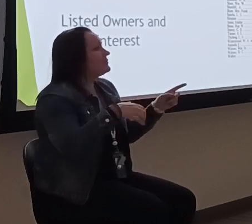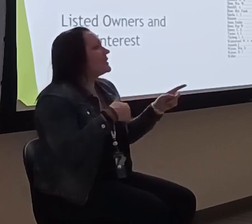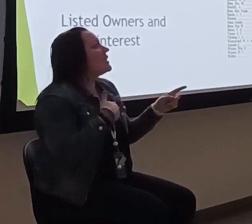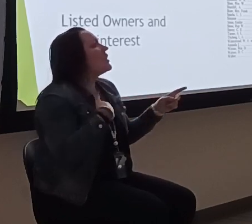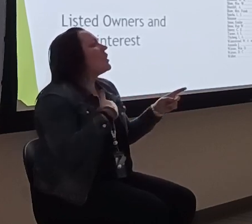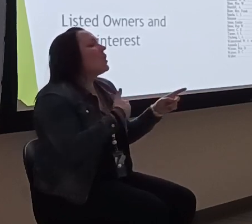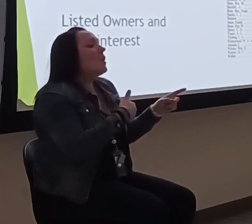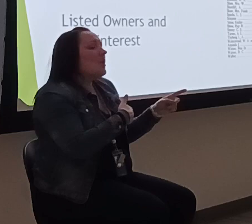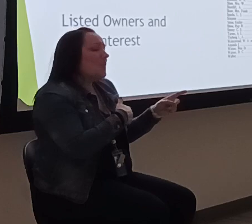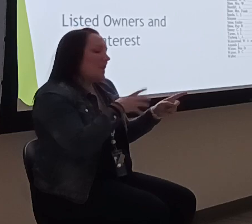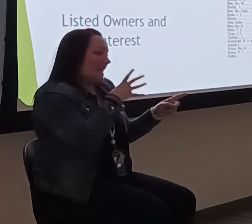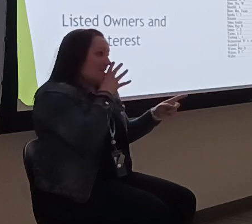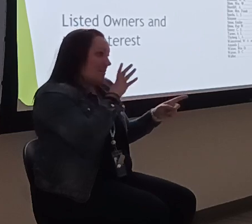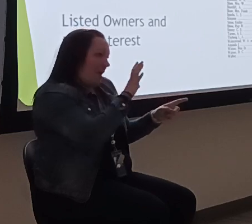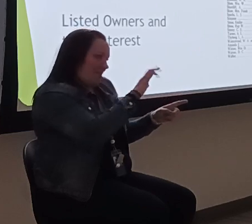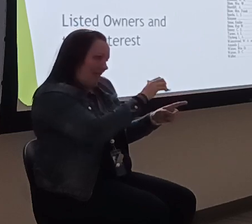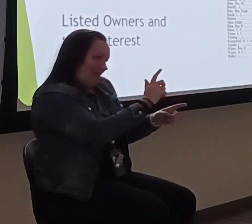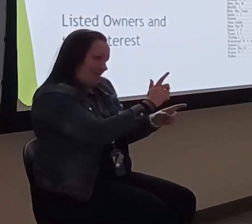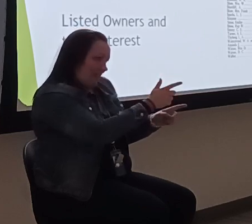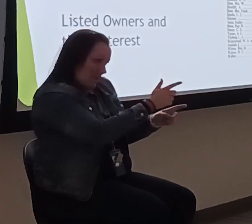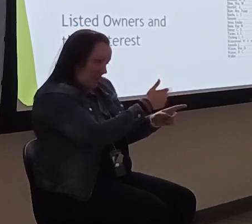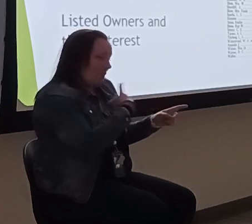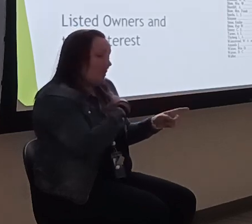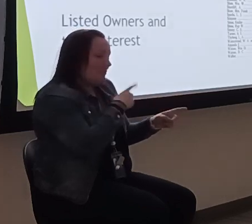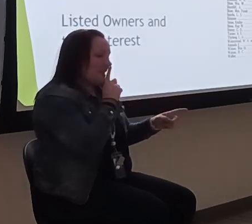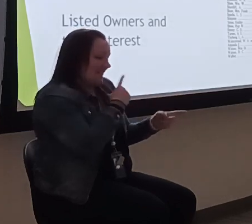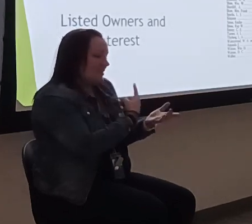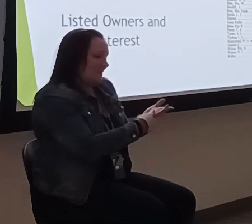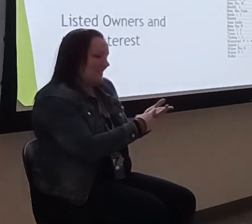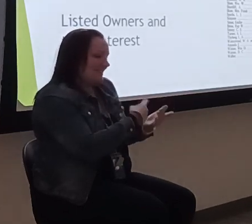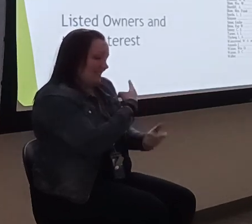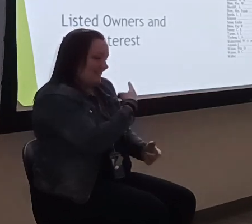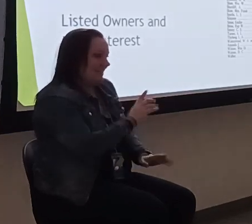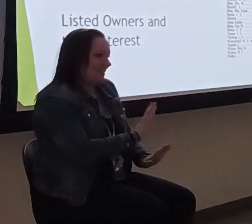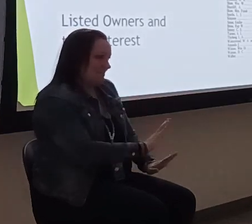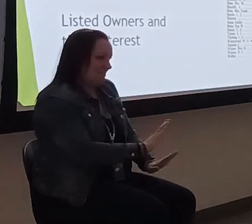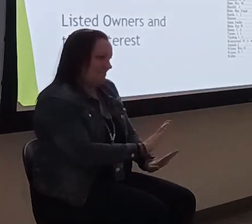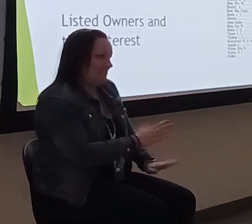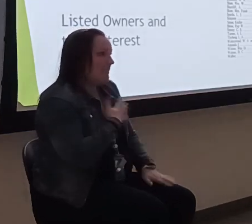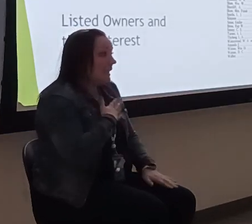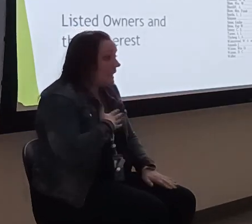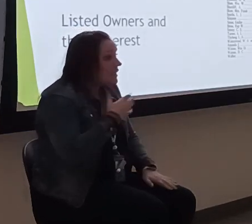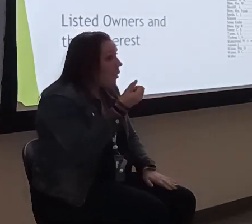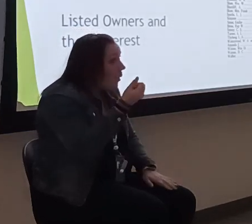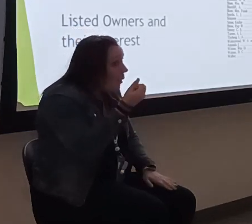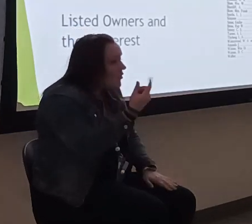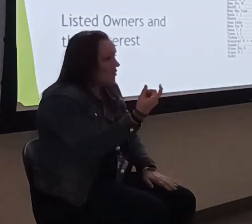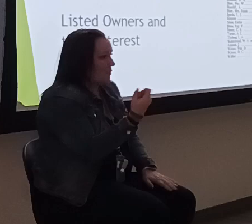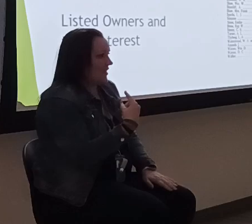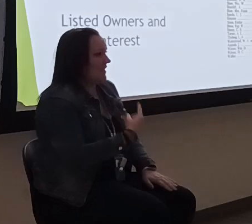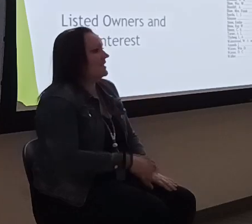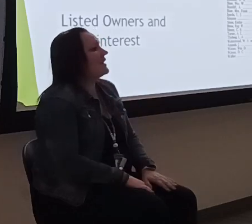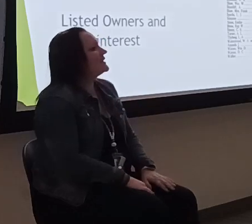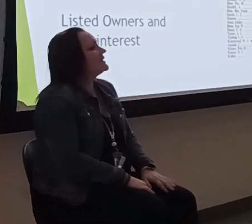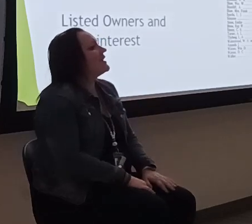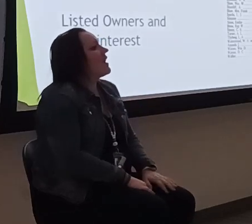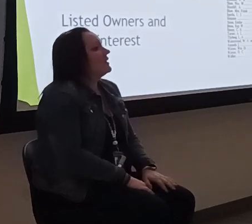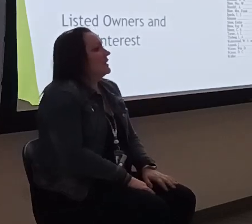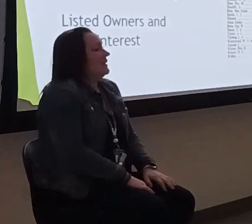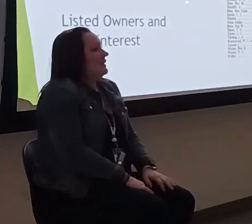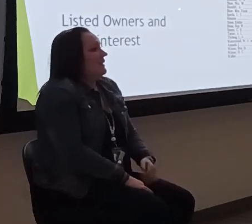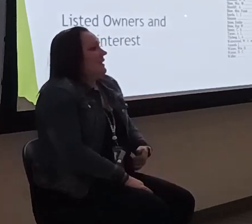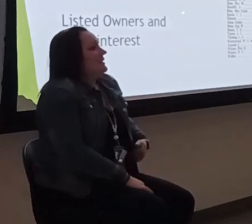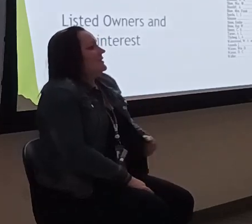person to person, but we need to really cover this information. We've got a lot of information to cover. So let's talk about, so this is where